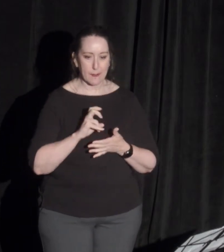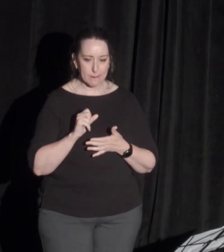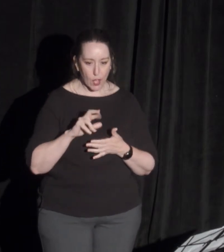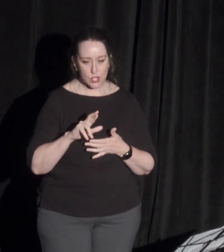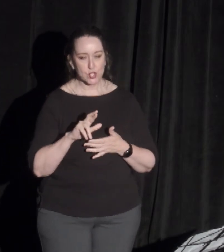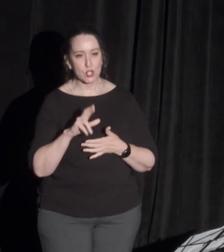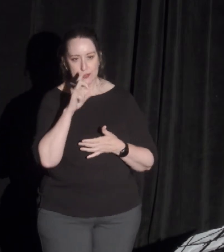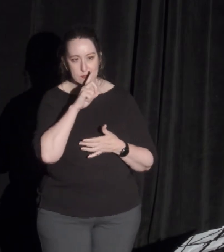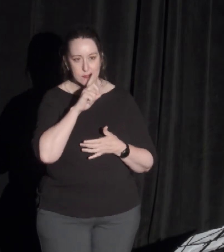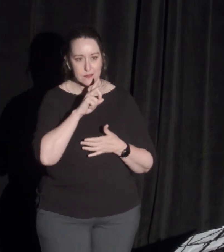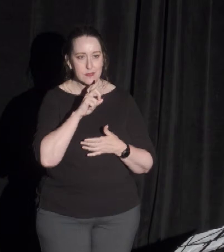speak with the manager.